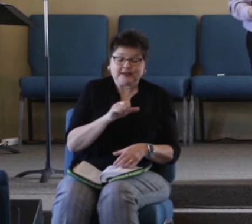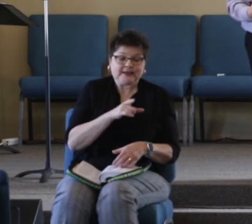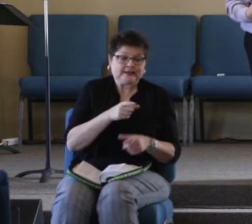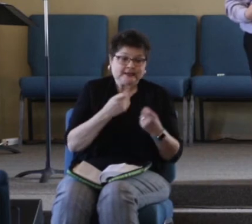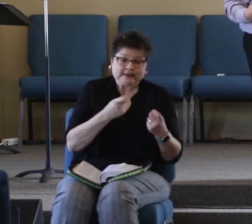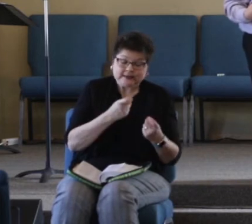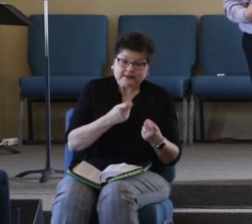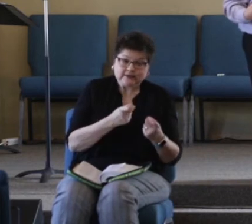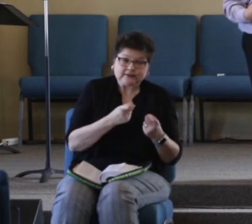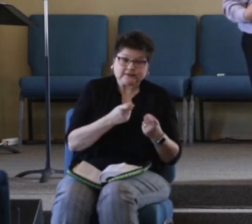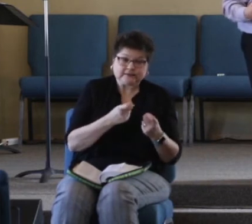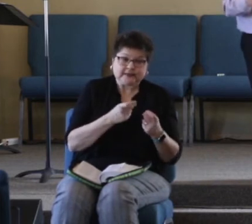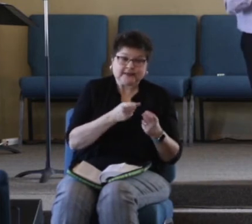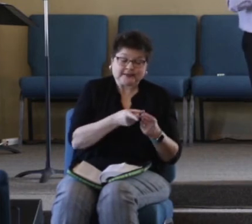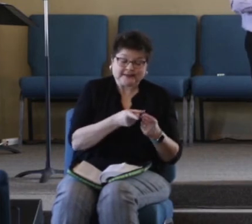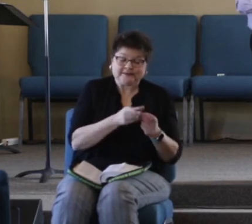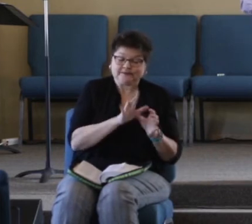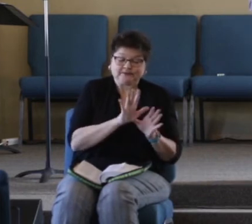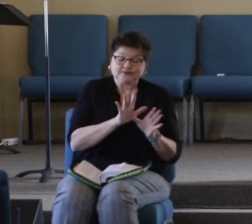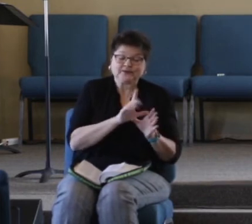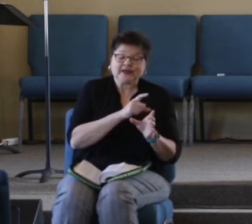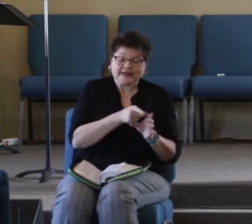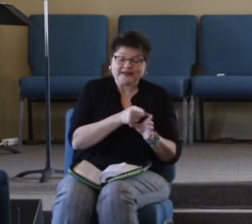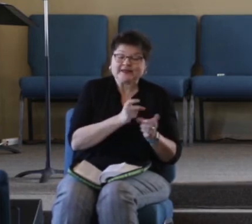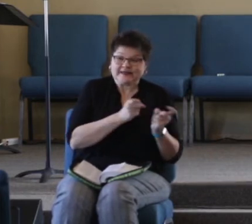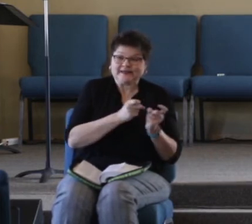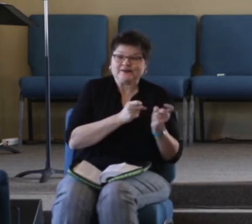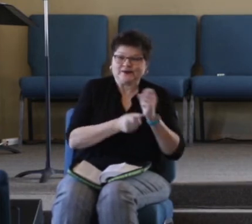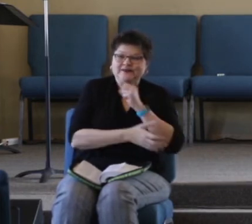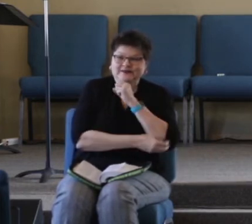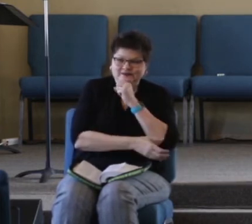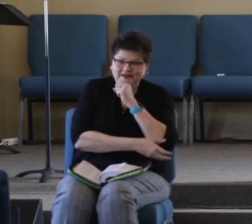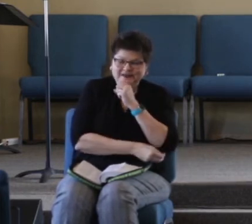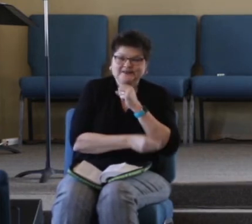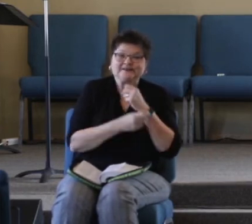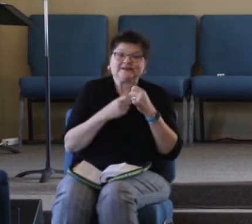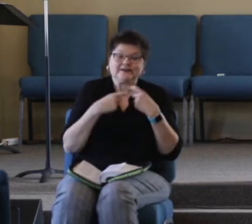sin. And yet he didn't sin.